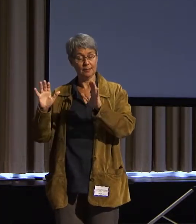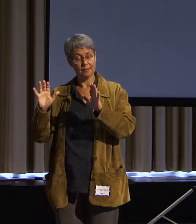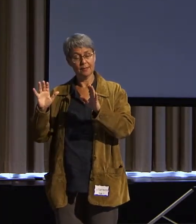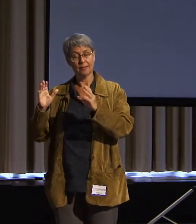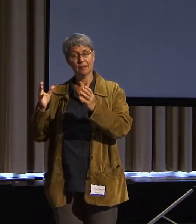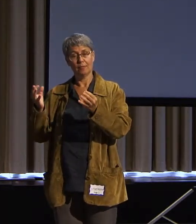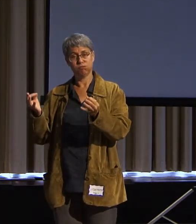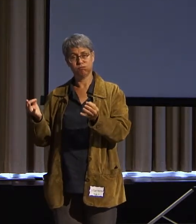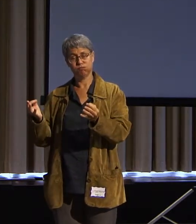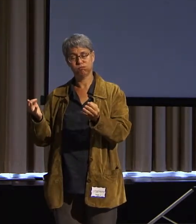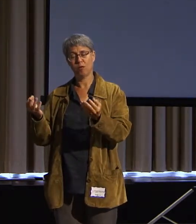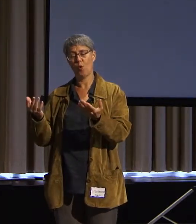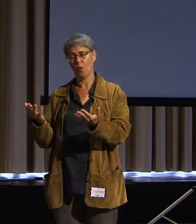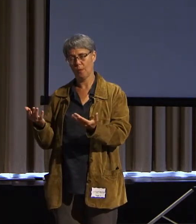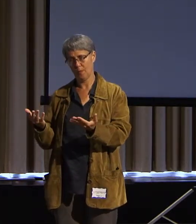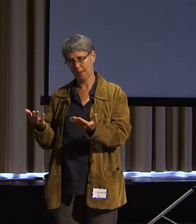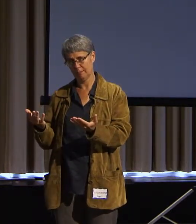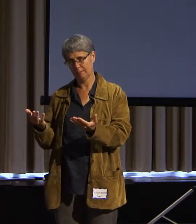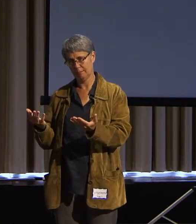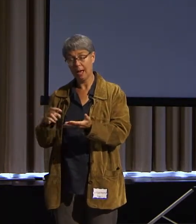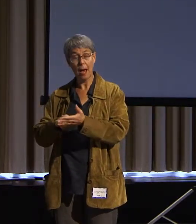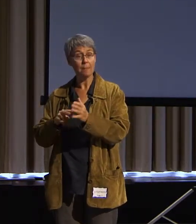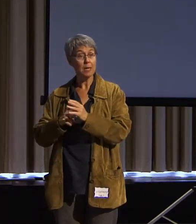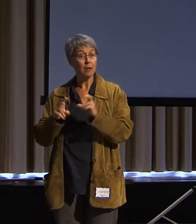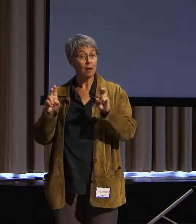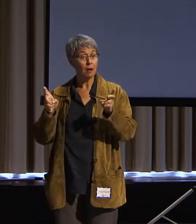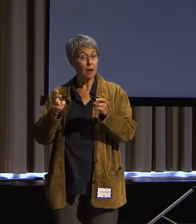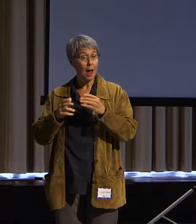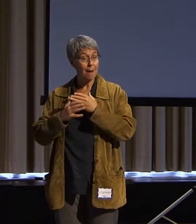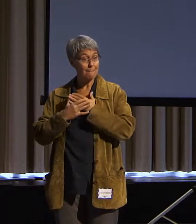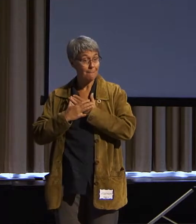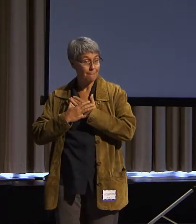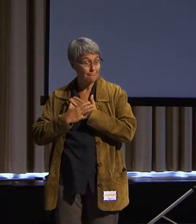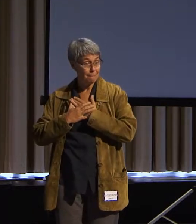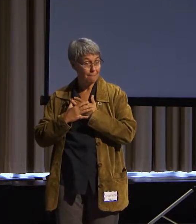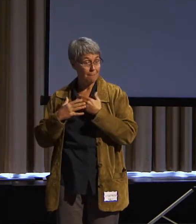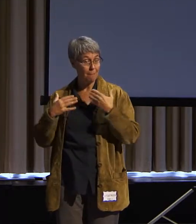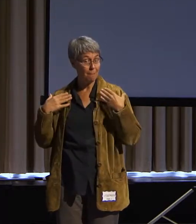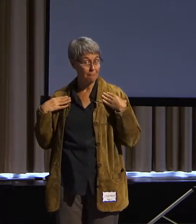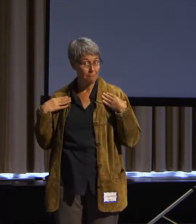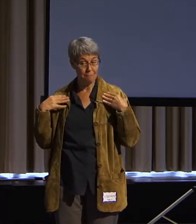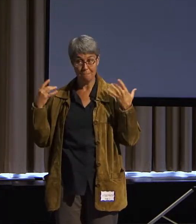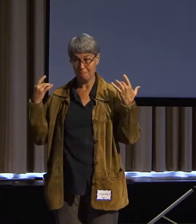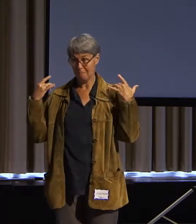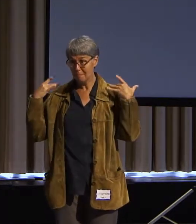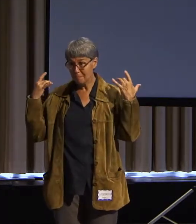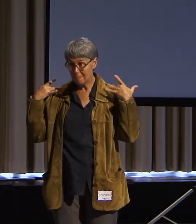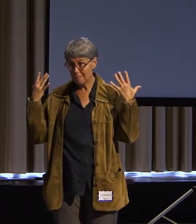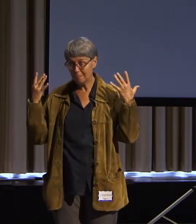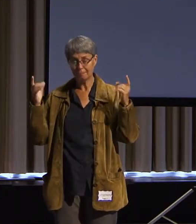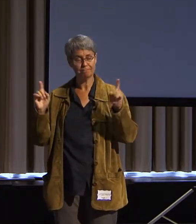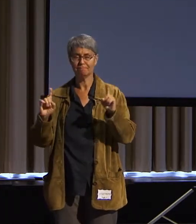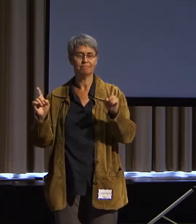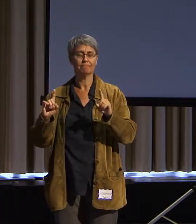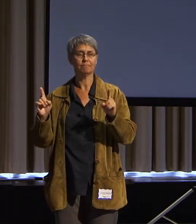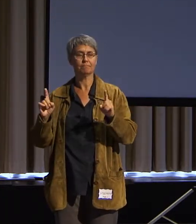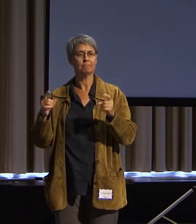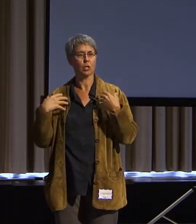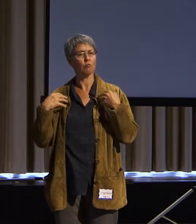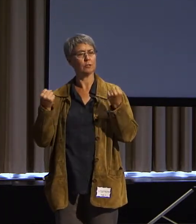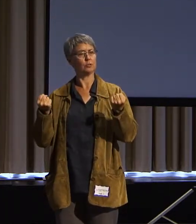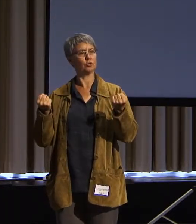This kind of waiting is not an act of passivity, but an act of courage. Courage gathered up in the self-care lesson of learning how to